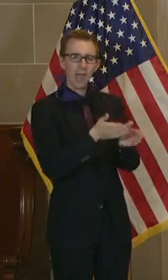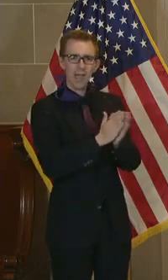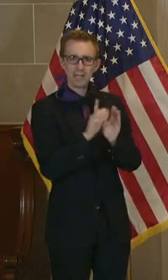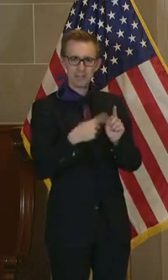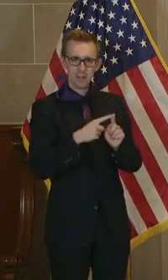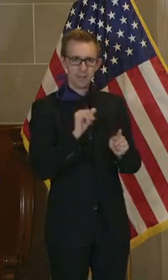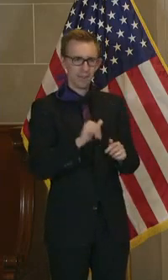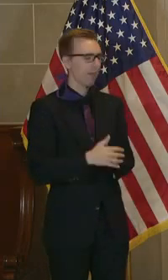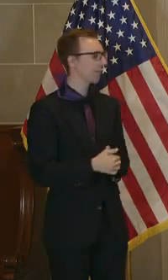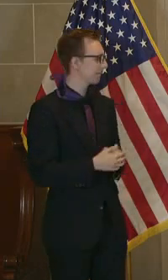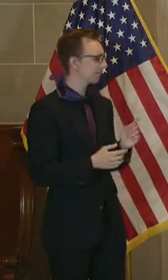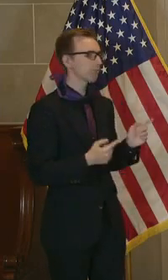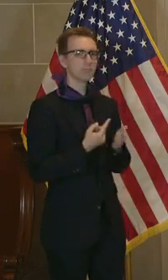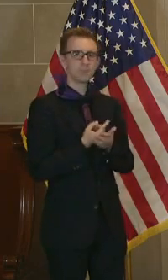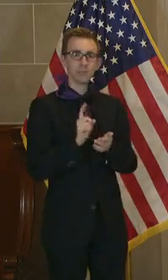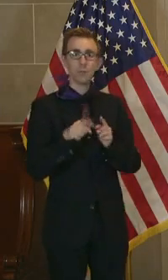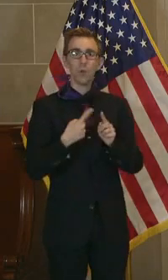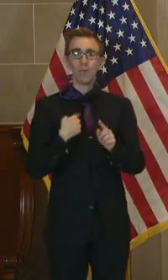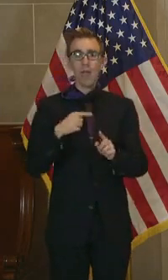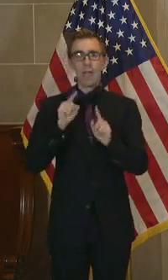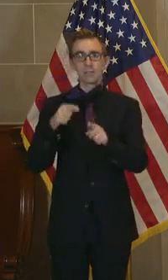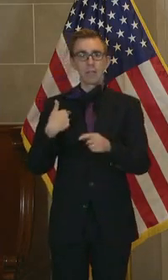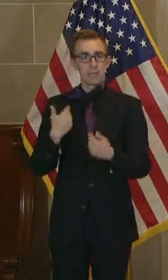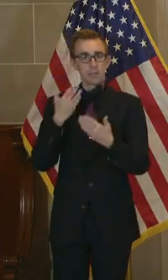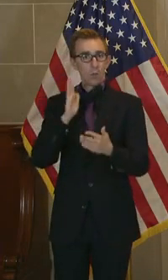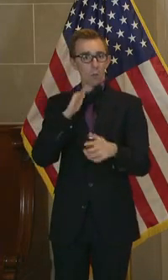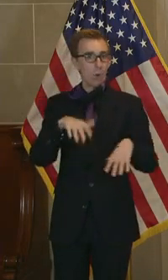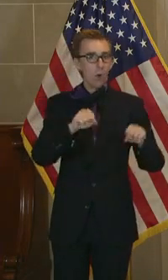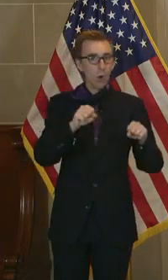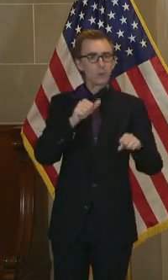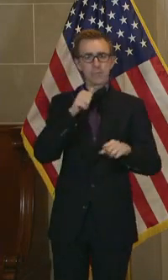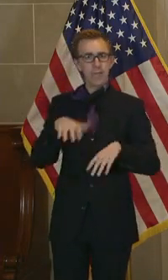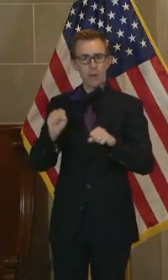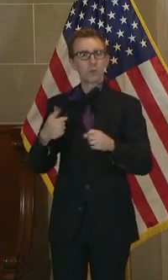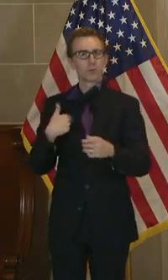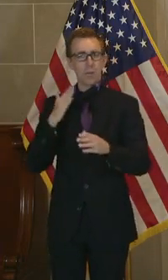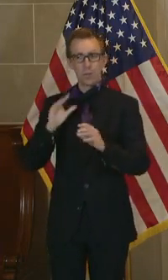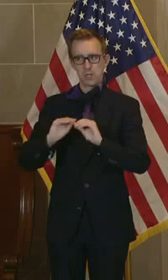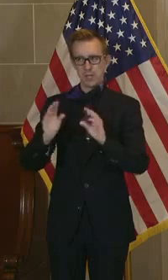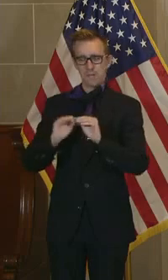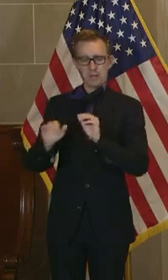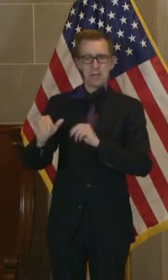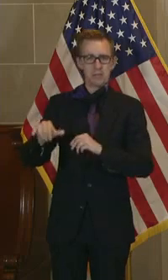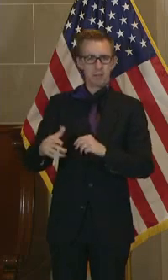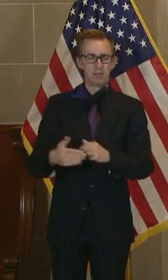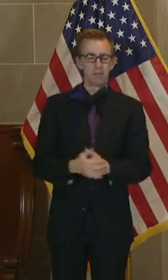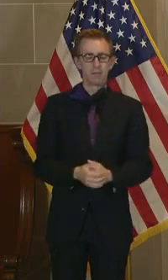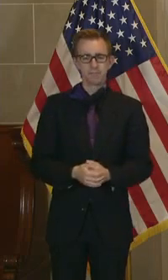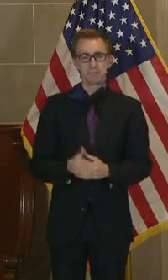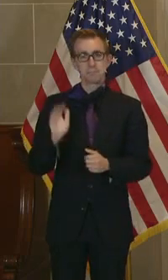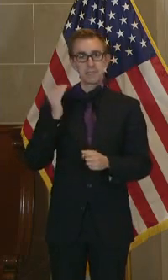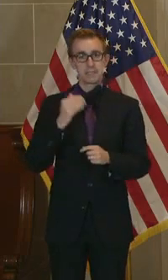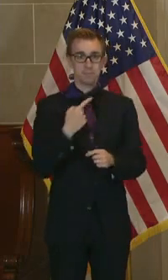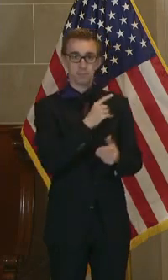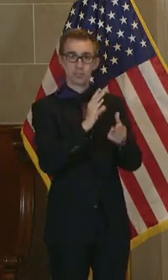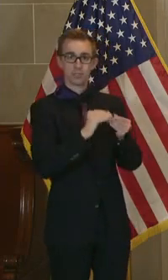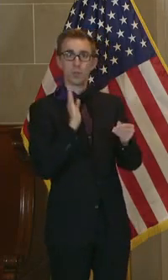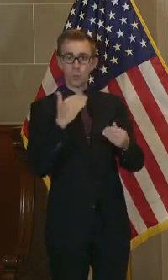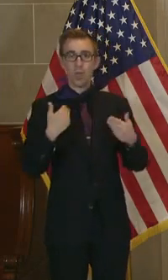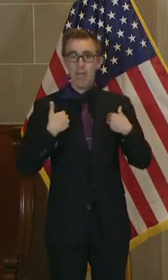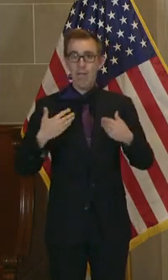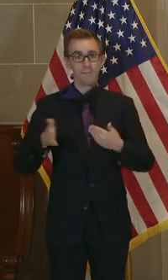to clarify. Last week when I answered that, I didn't know whether it would be or not. So let me kind of clarify that. But evidently, according to her, we're going to have